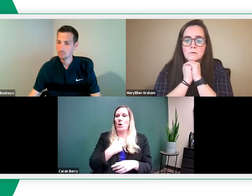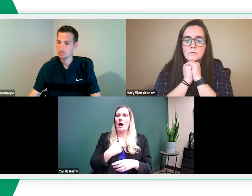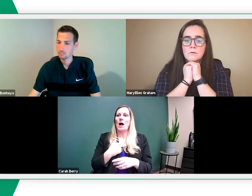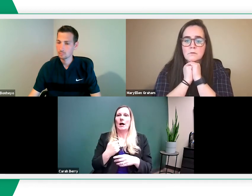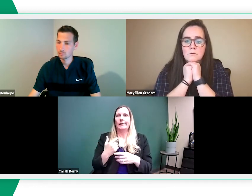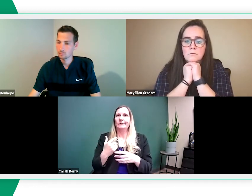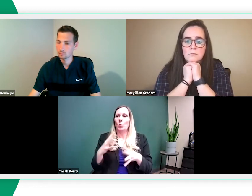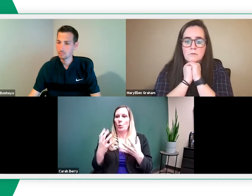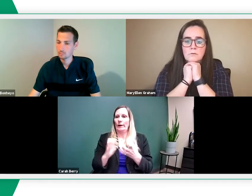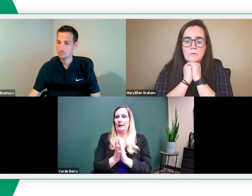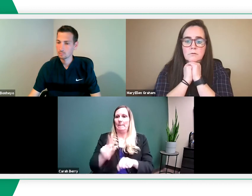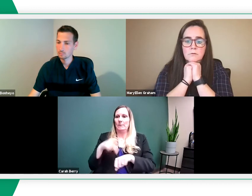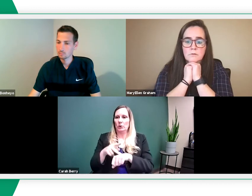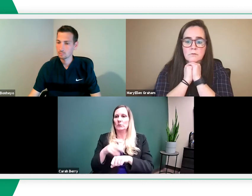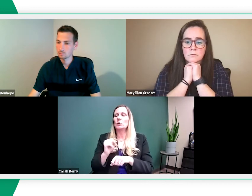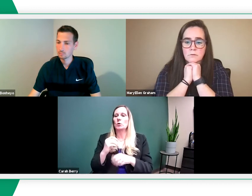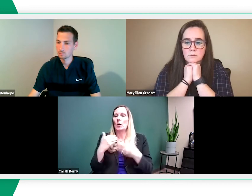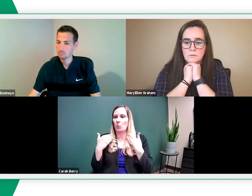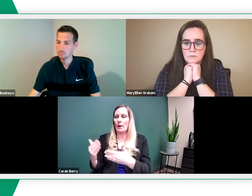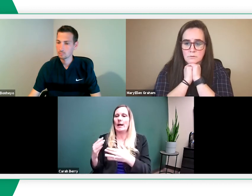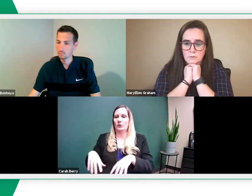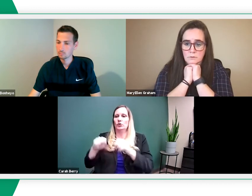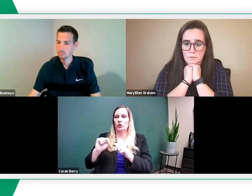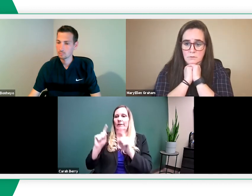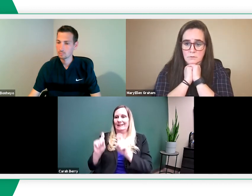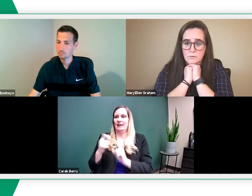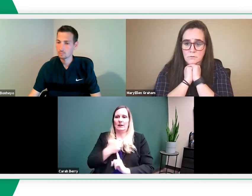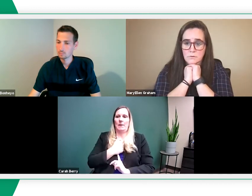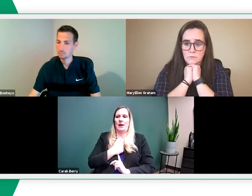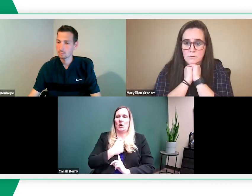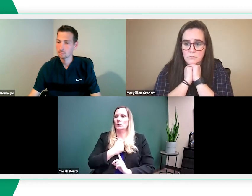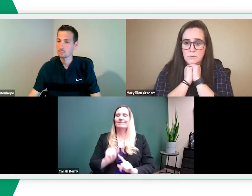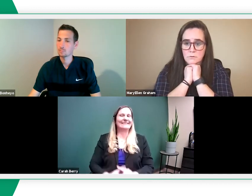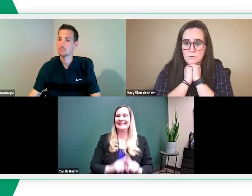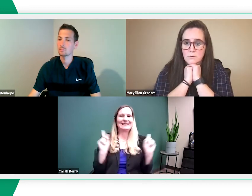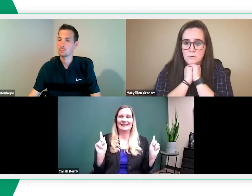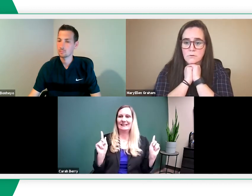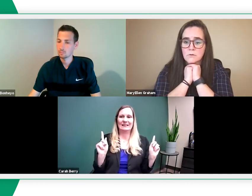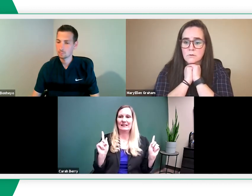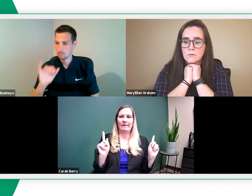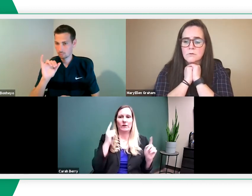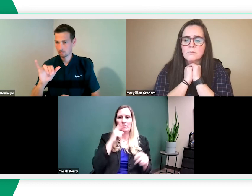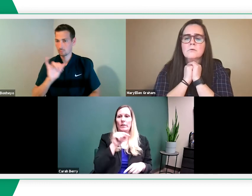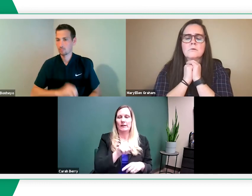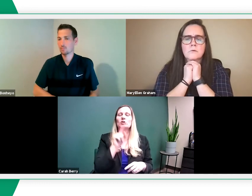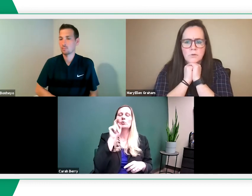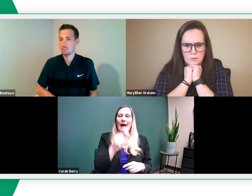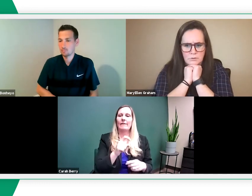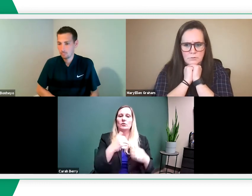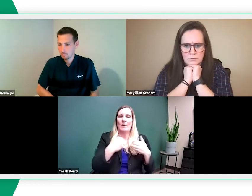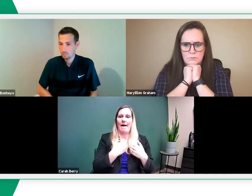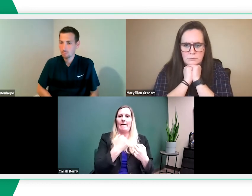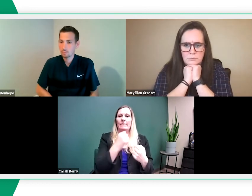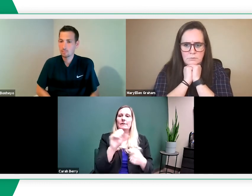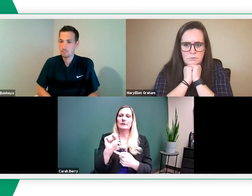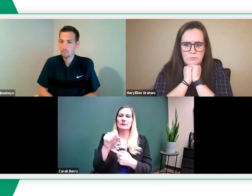test the waters on your own. Before, when I wanted to be a principal, I actually took an exam on my own. It was completely different